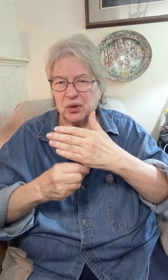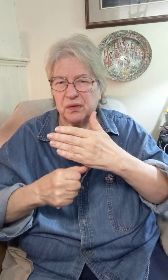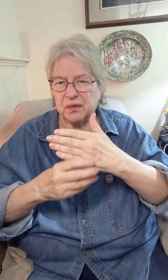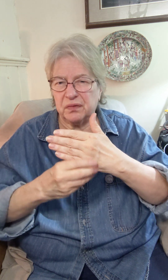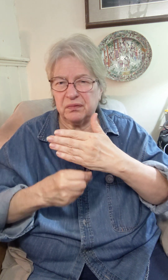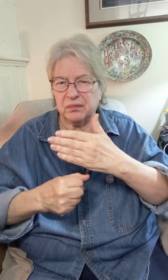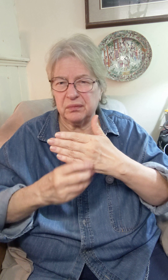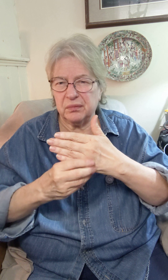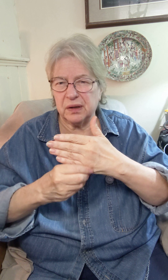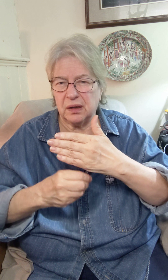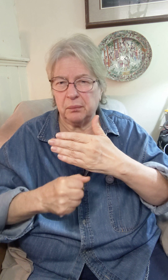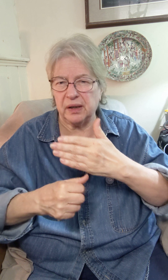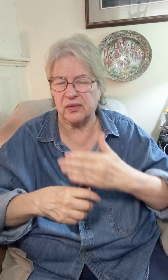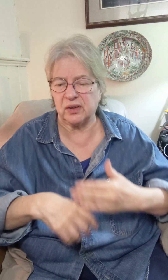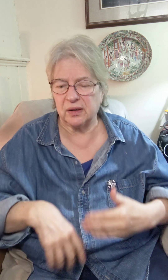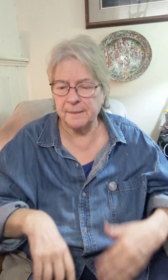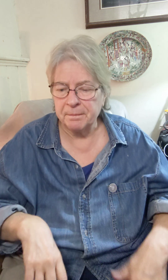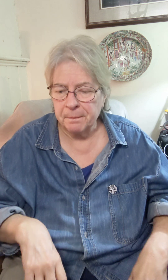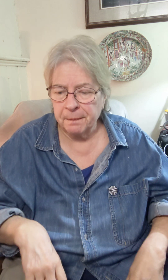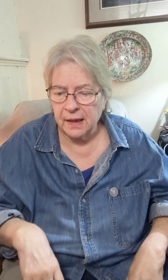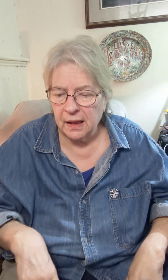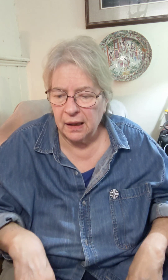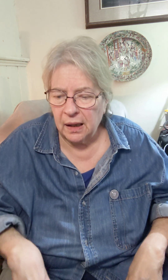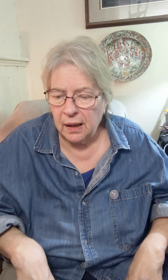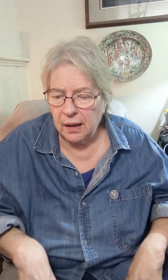of unpleasant.